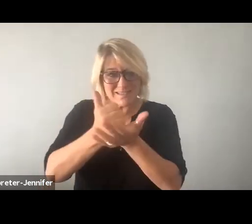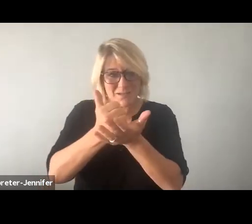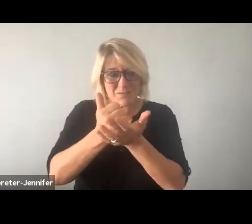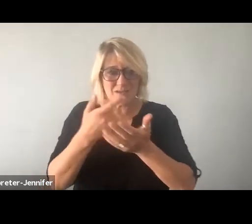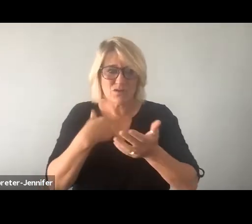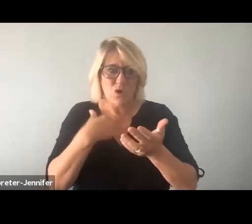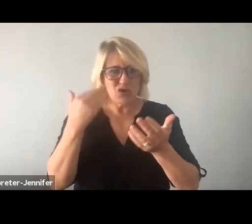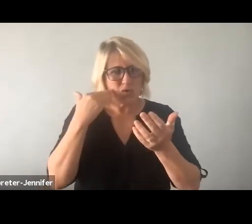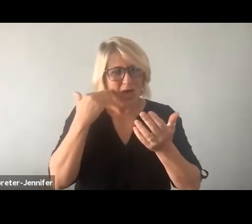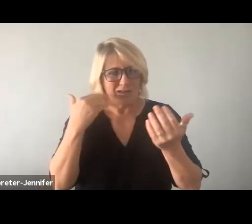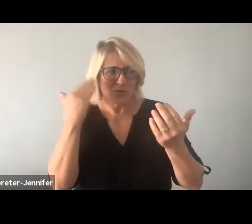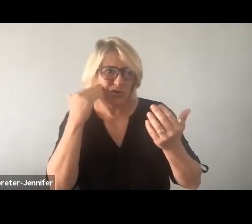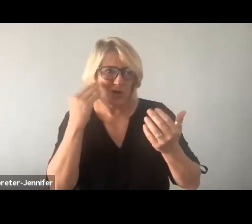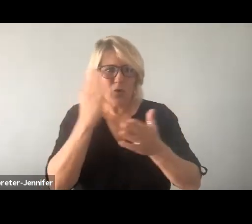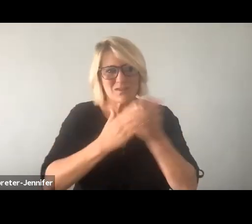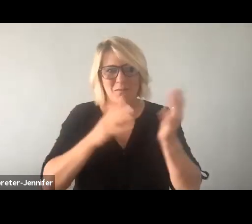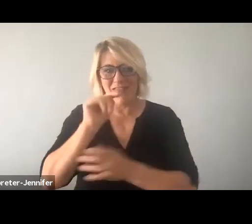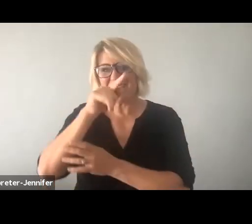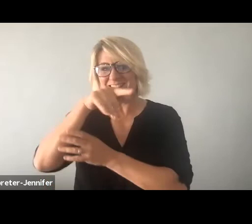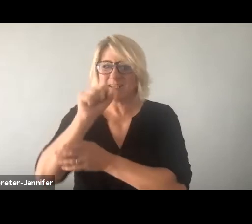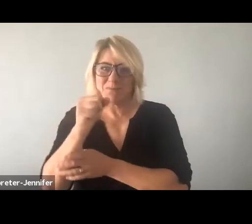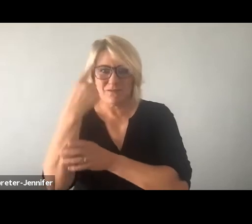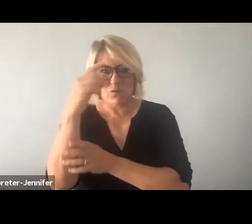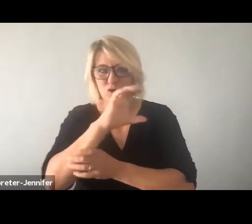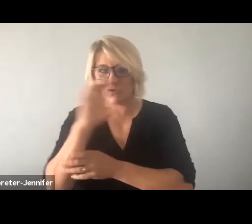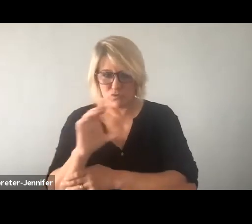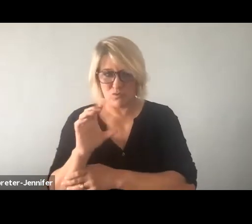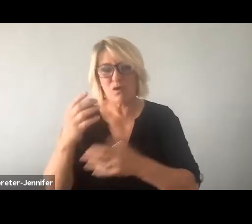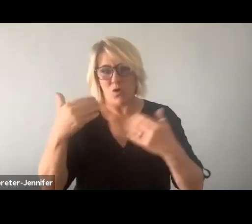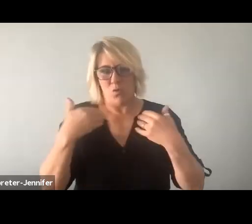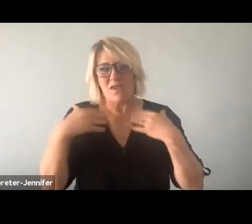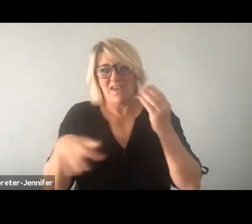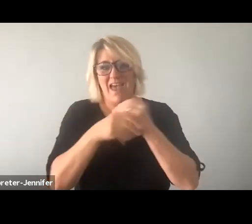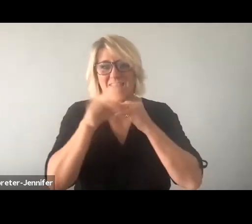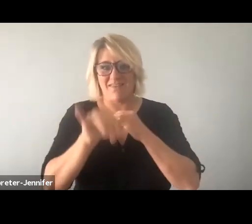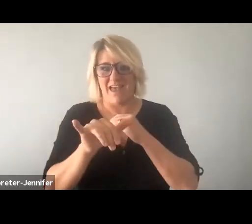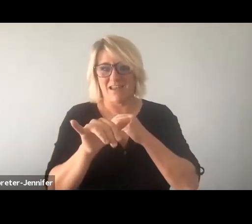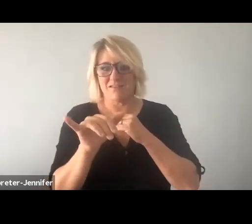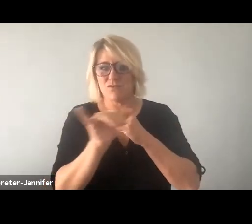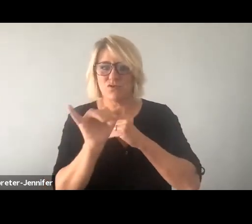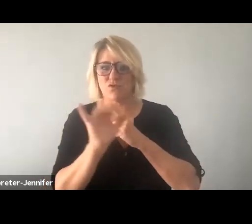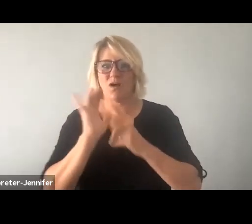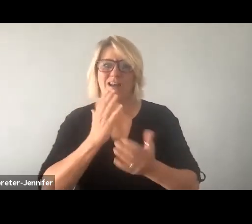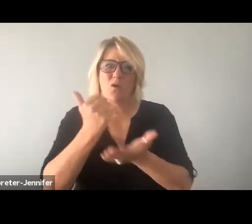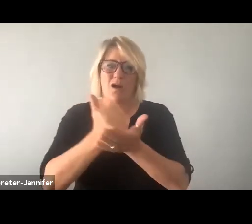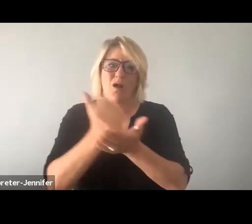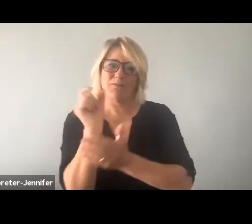shortcuts only, we have went ahead and added some of those Zoom tips onto our website.